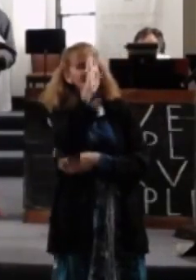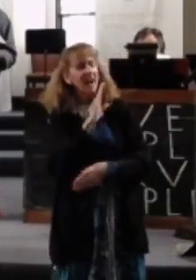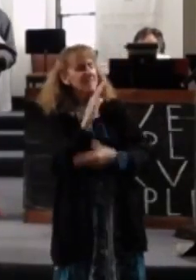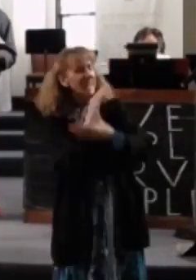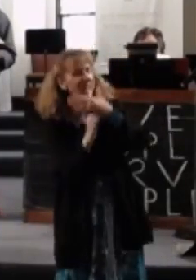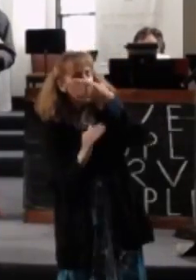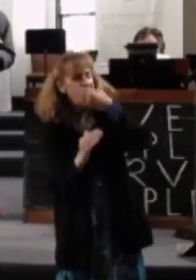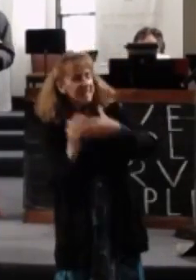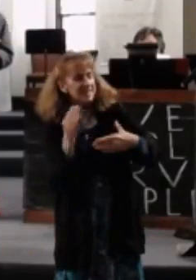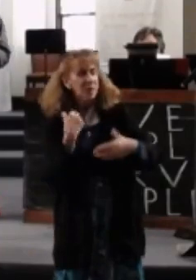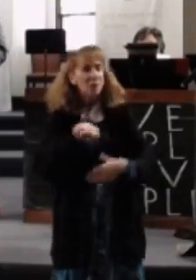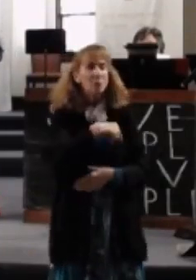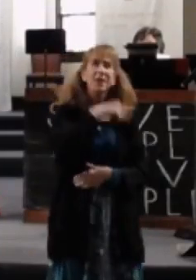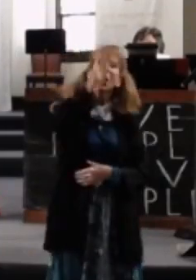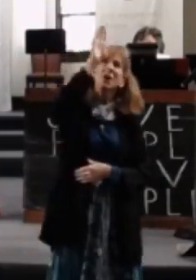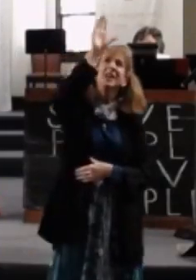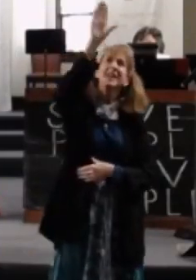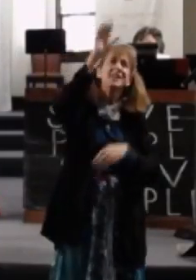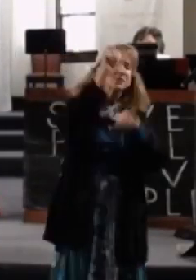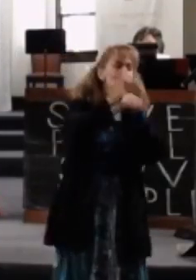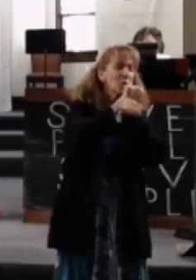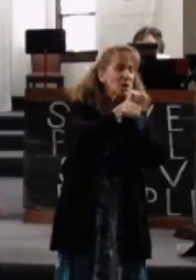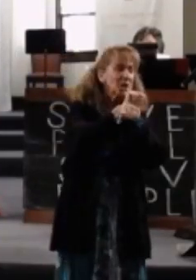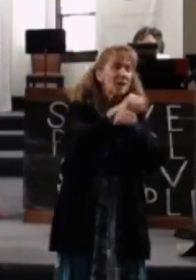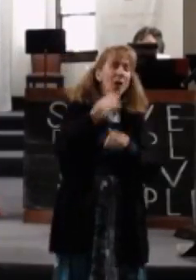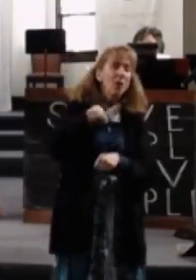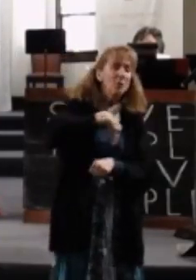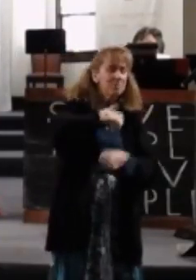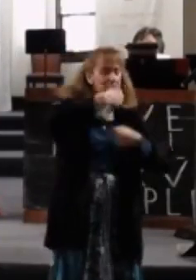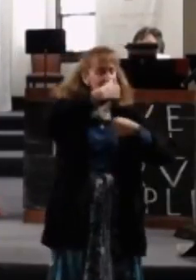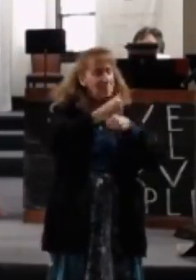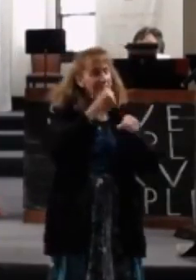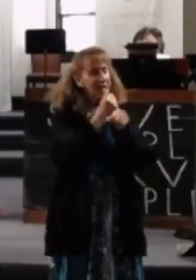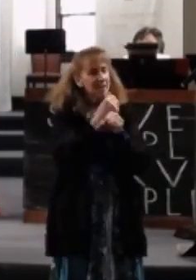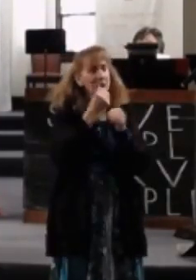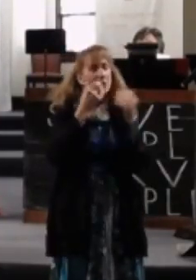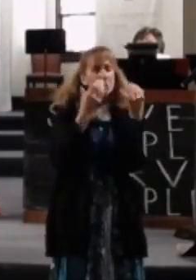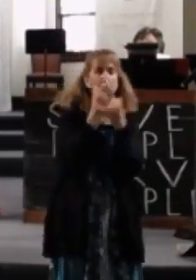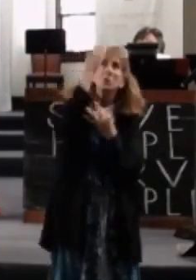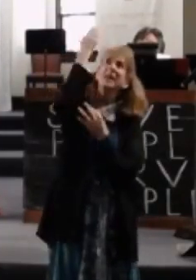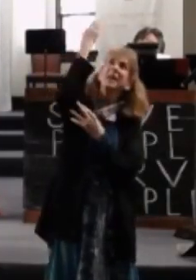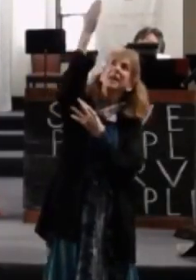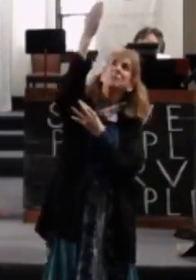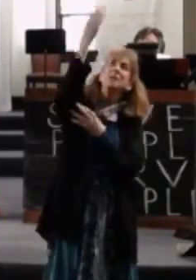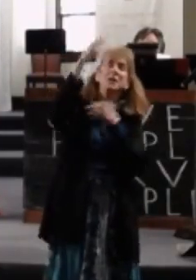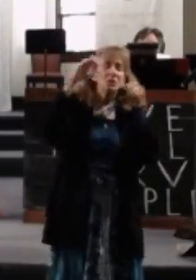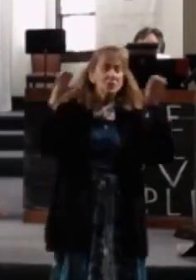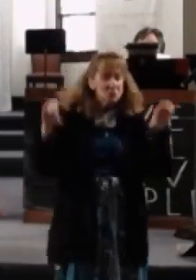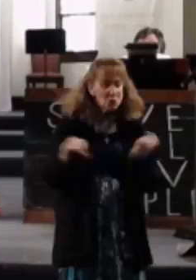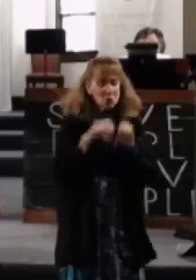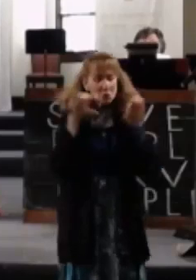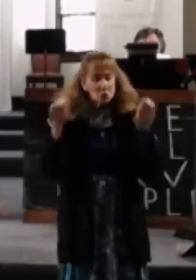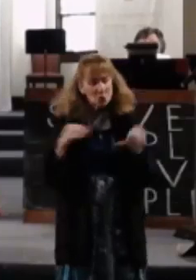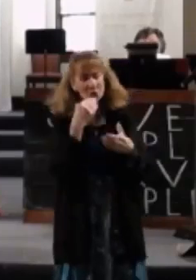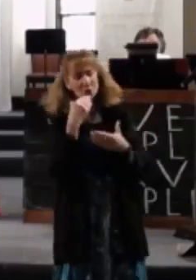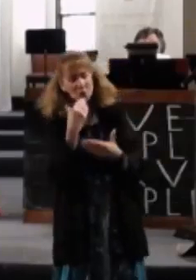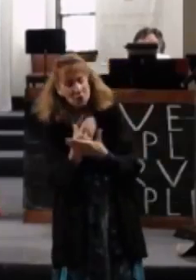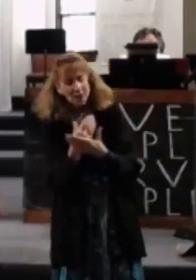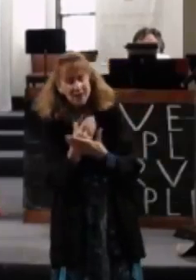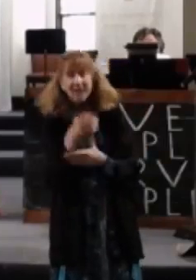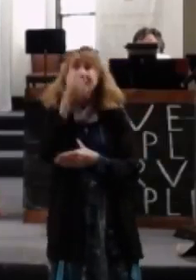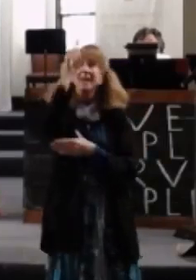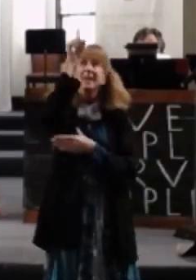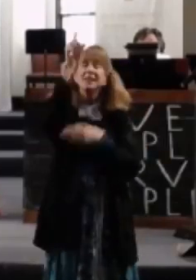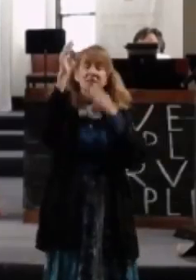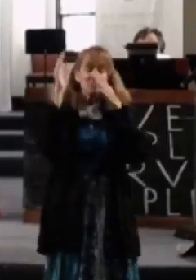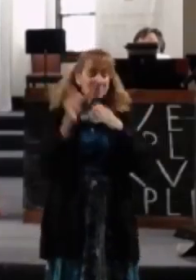God's workmanship, created in Christ Jesus to do good works, which God prepared in advance for